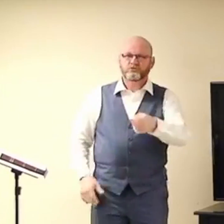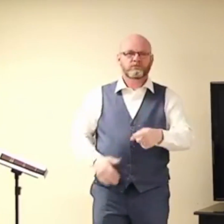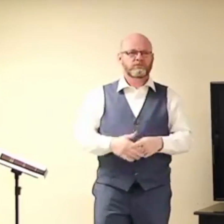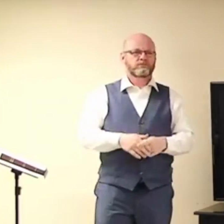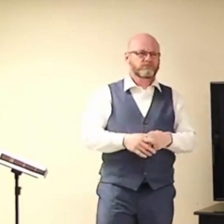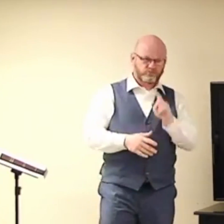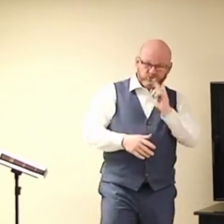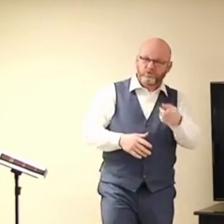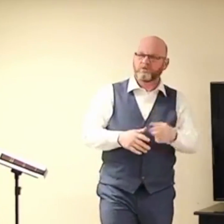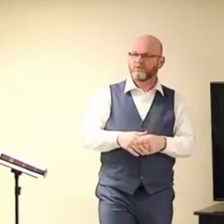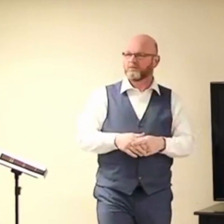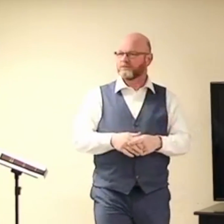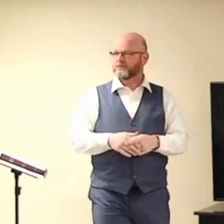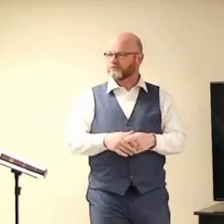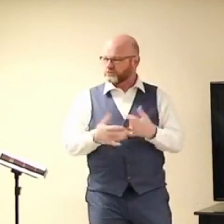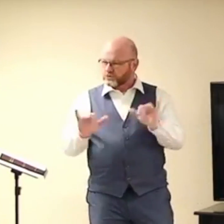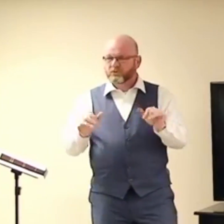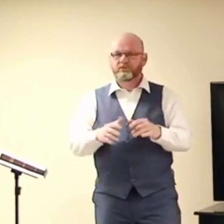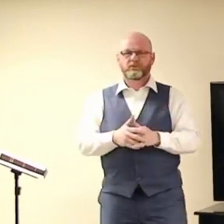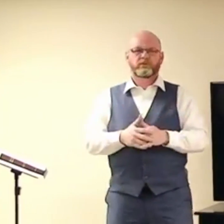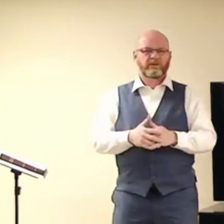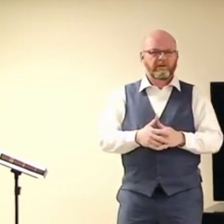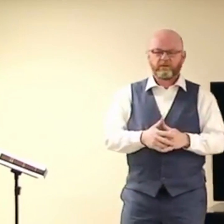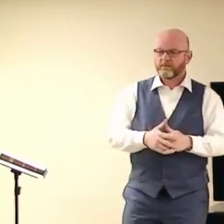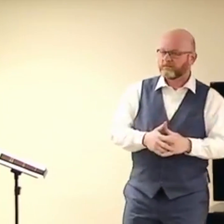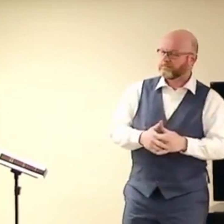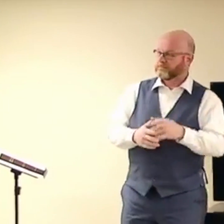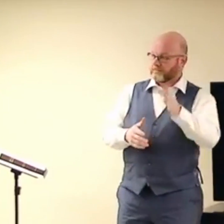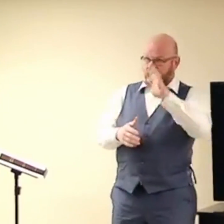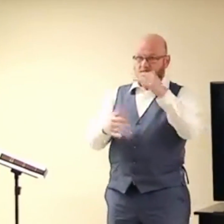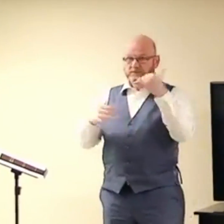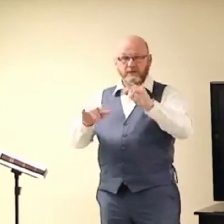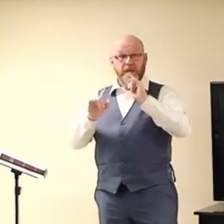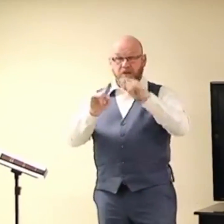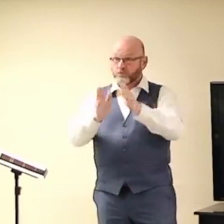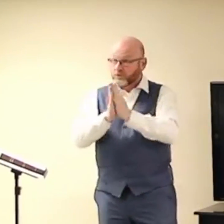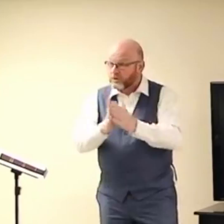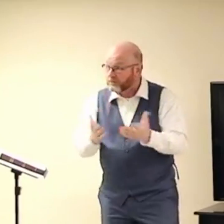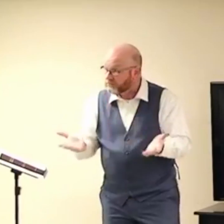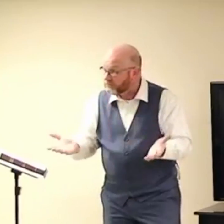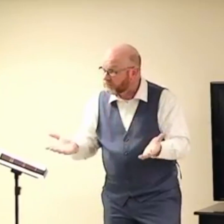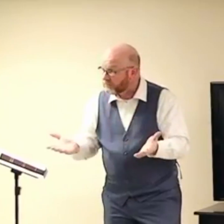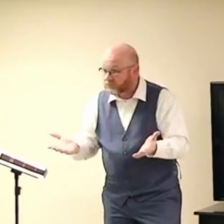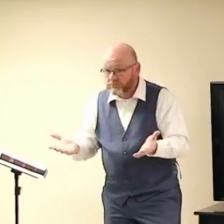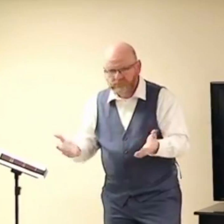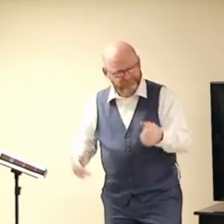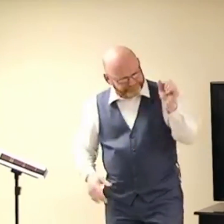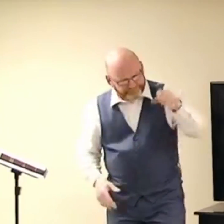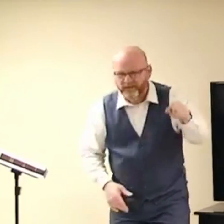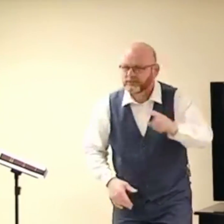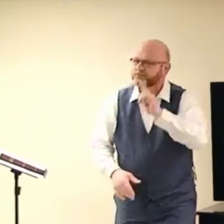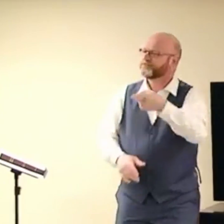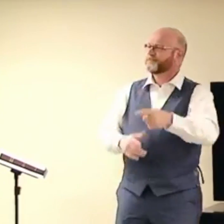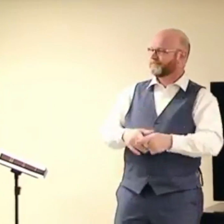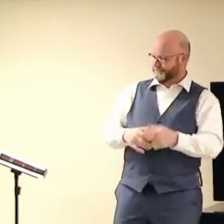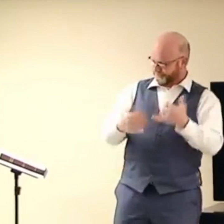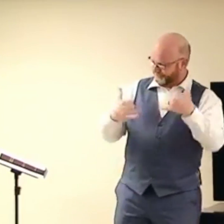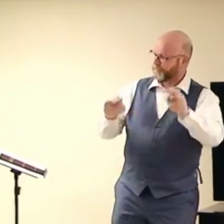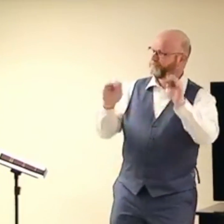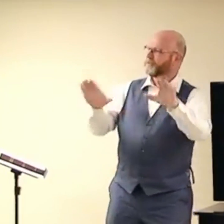people. It happens. It still happens. God still answers prayer. Yeah. Sure. Right.